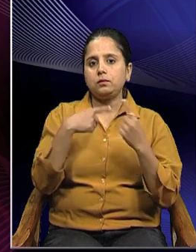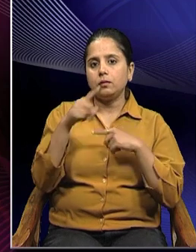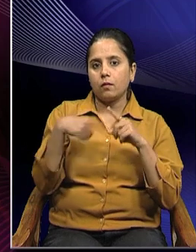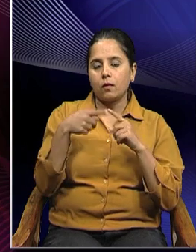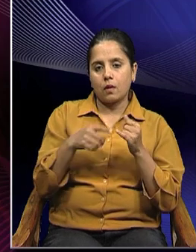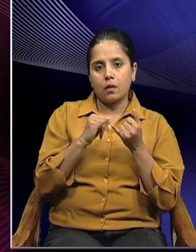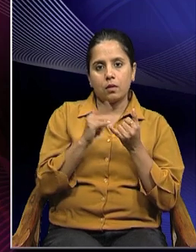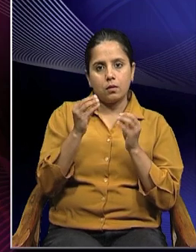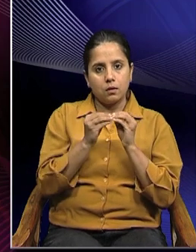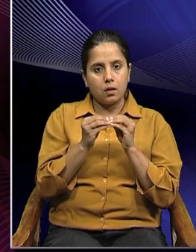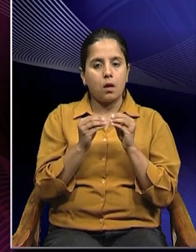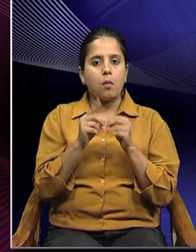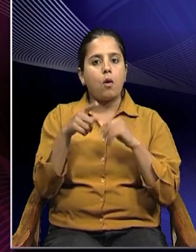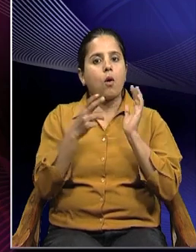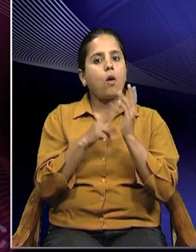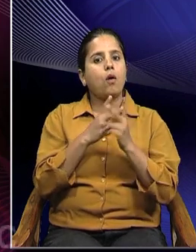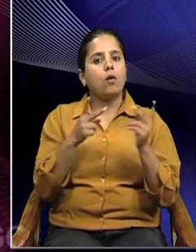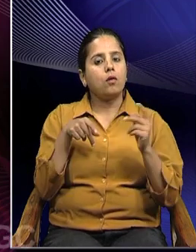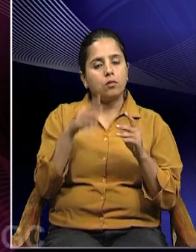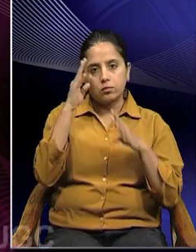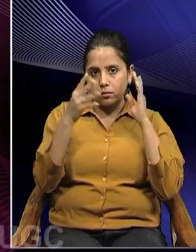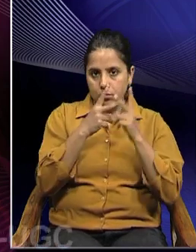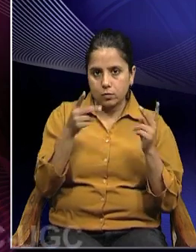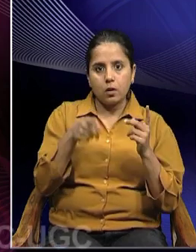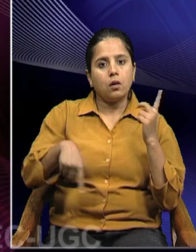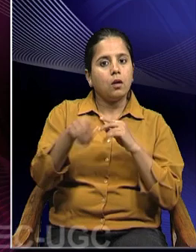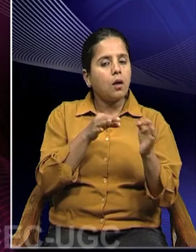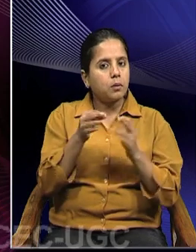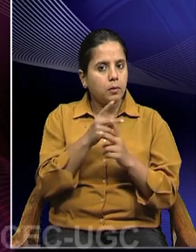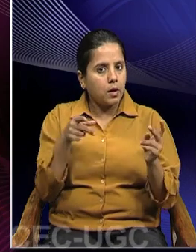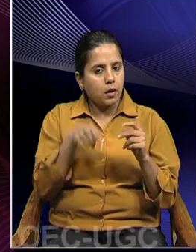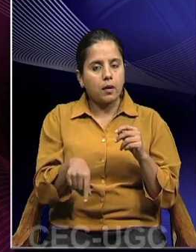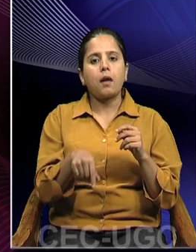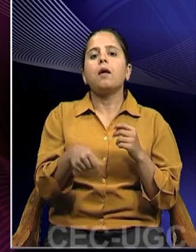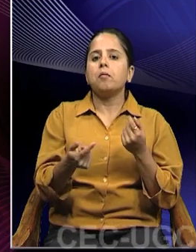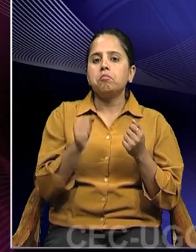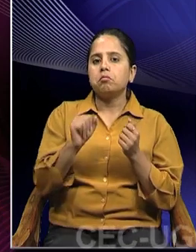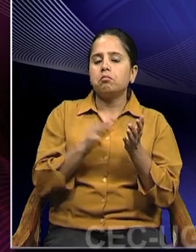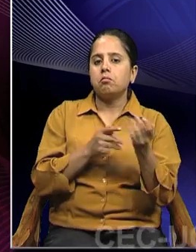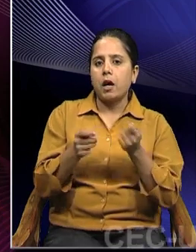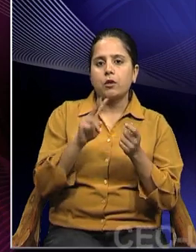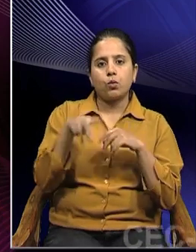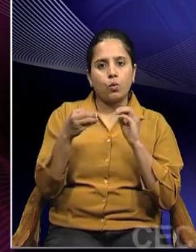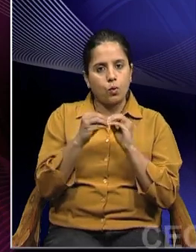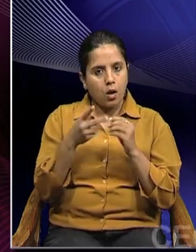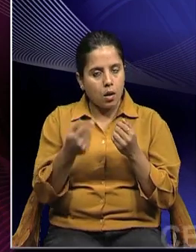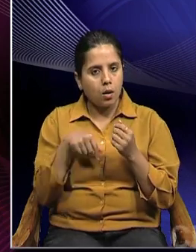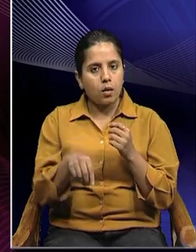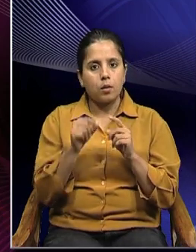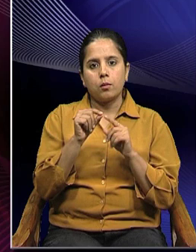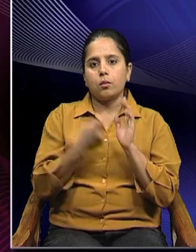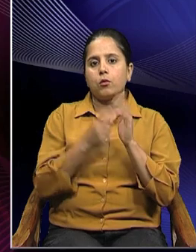the subaltern creativity, which is being explained by management verbs and proverbs. To exemplify them, I would